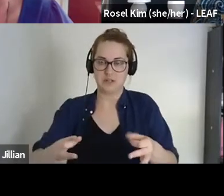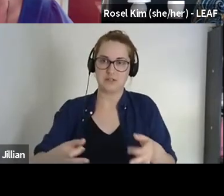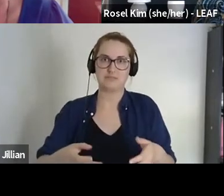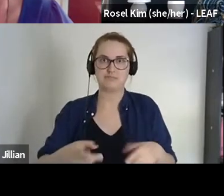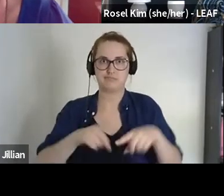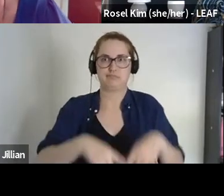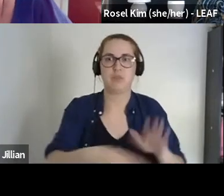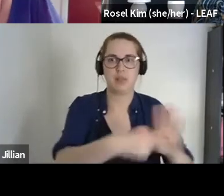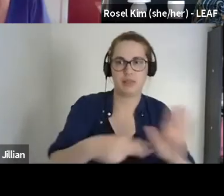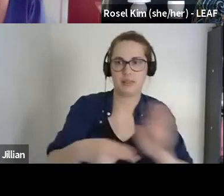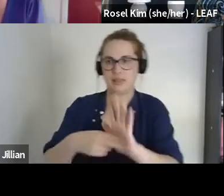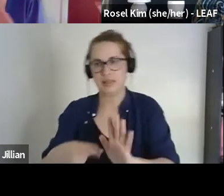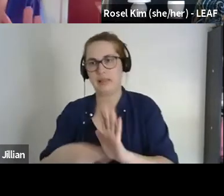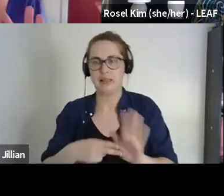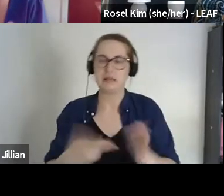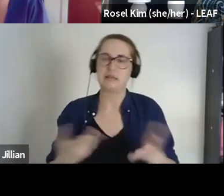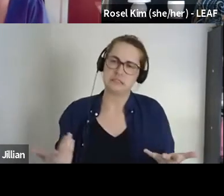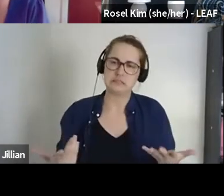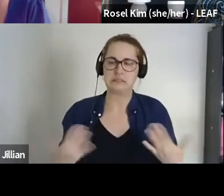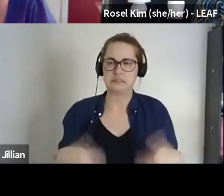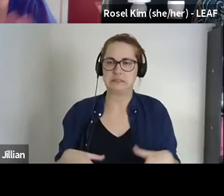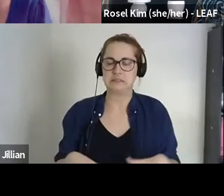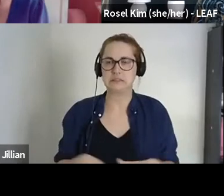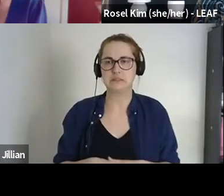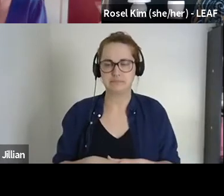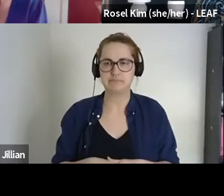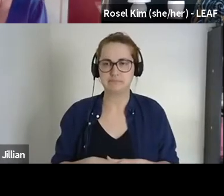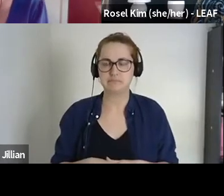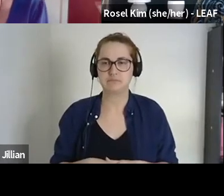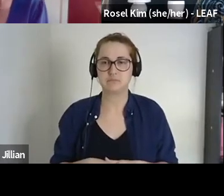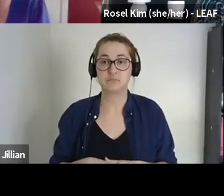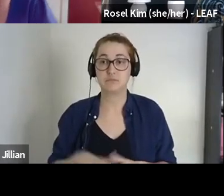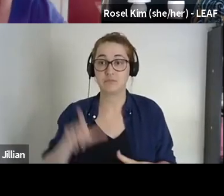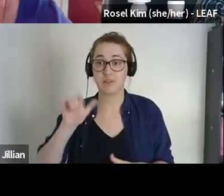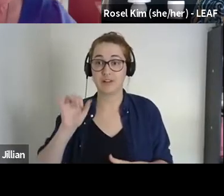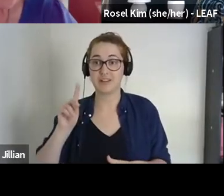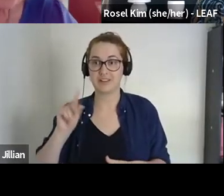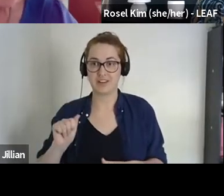there. Thanks. That just sounds like the perfect segue to you, Carrie.